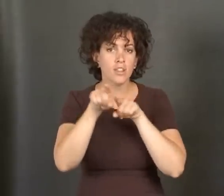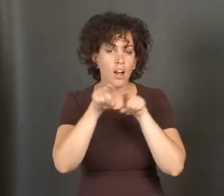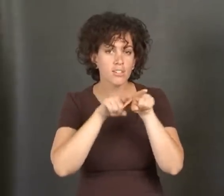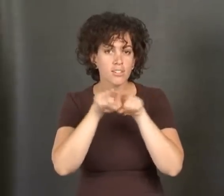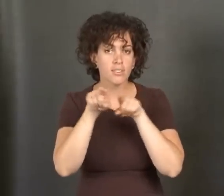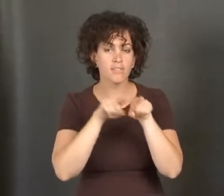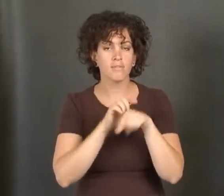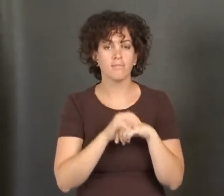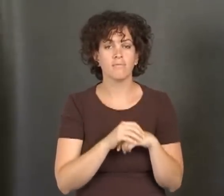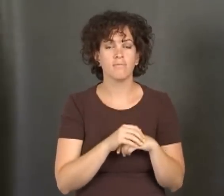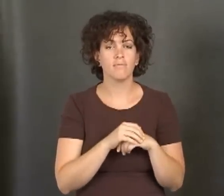Socks.